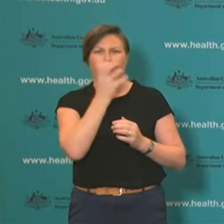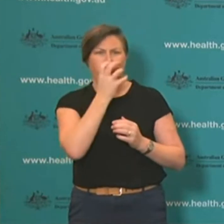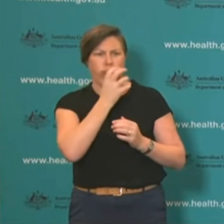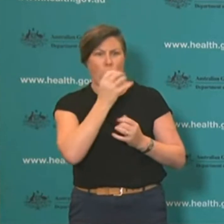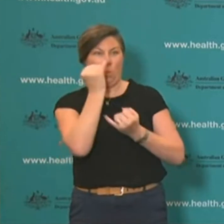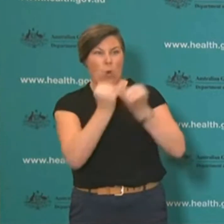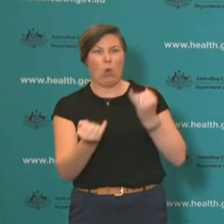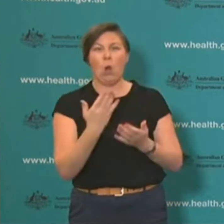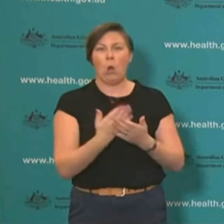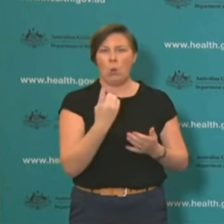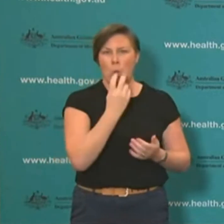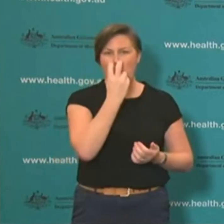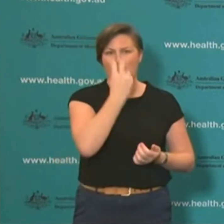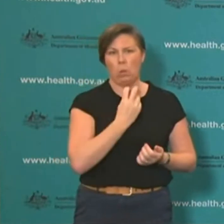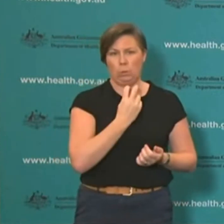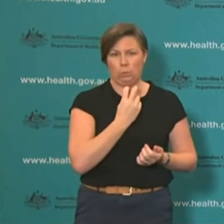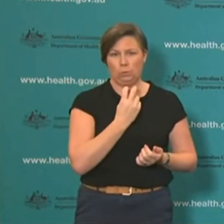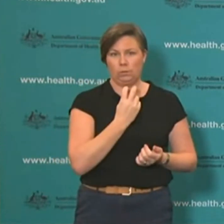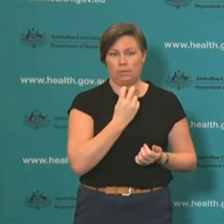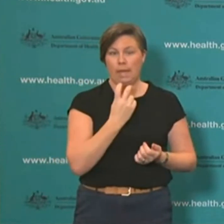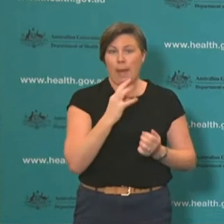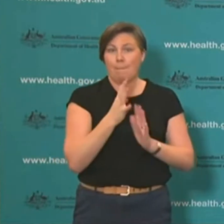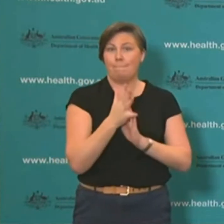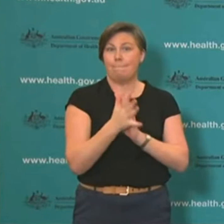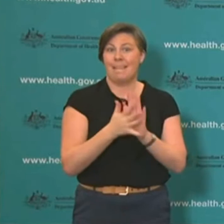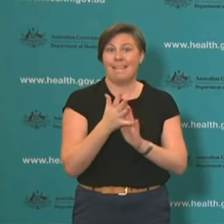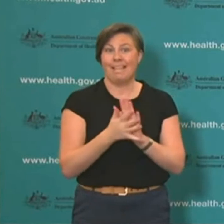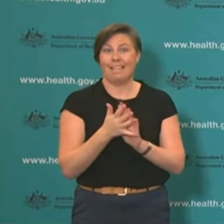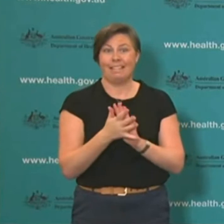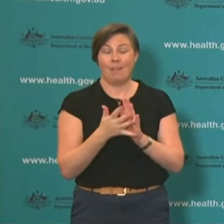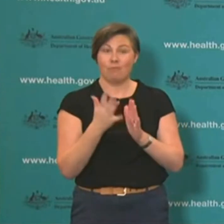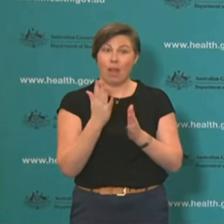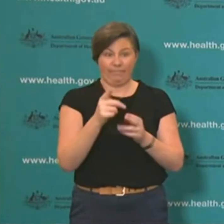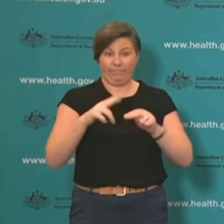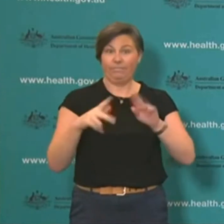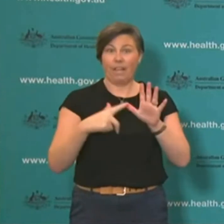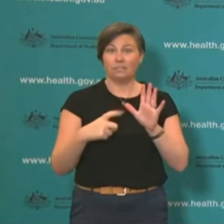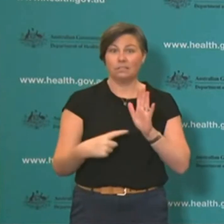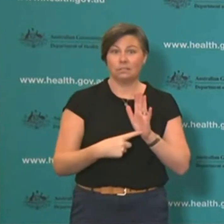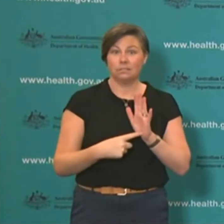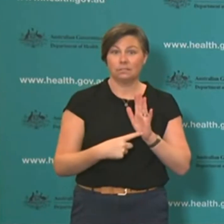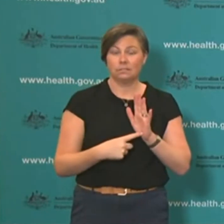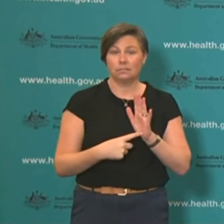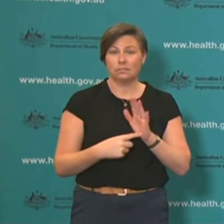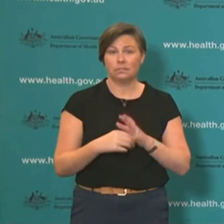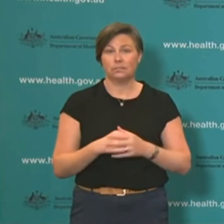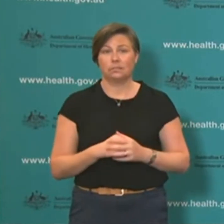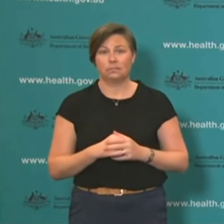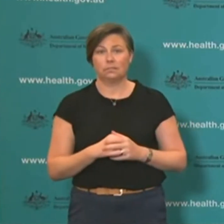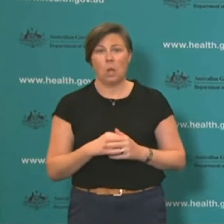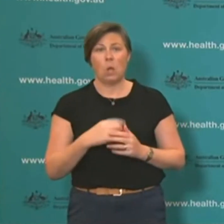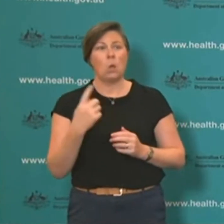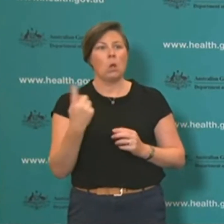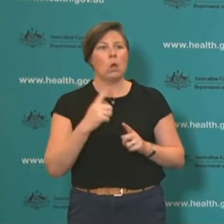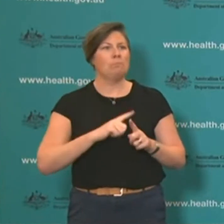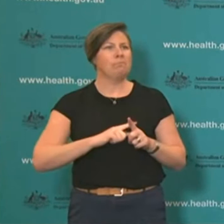community. That is not a statement of futility, it's a statement of fact. It's a statement that our most